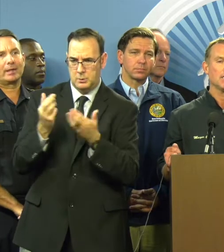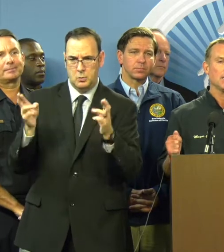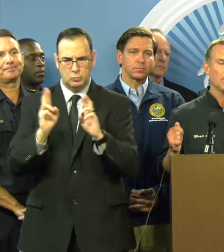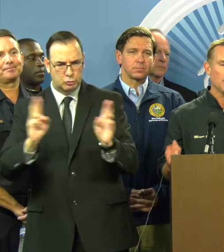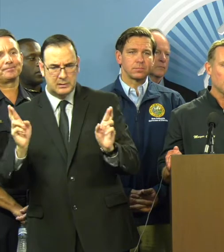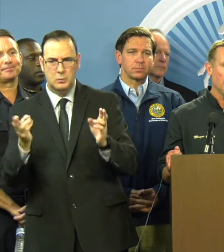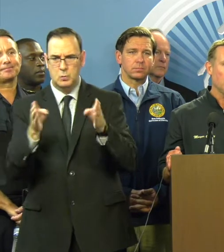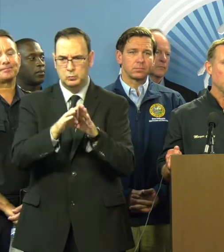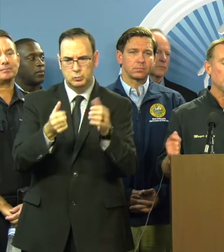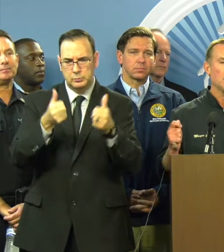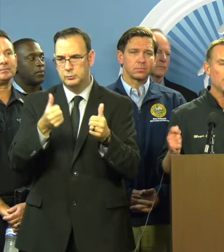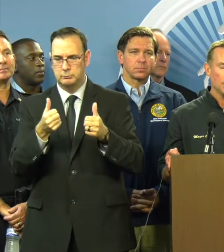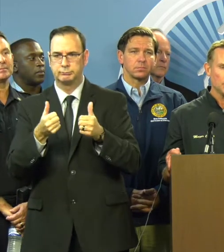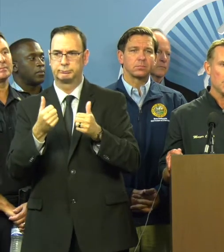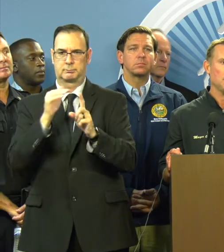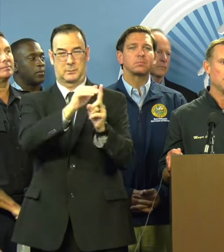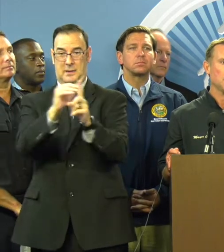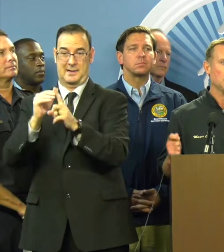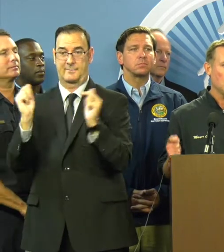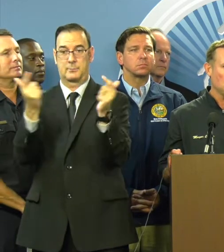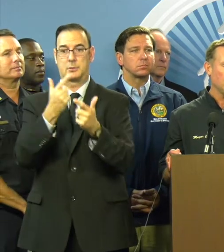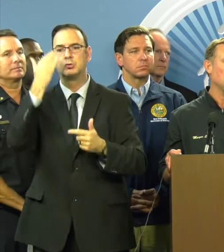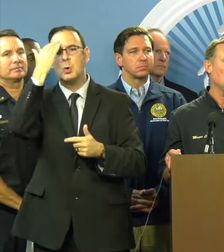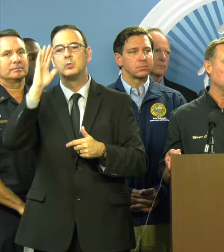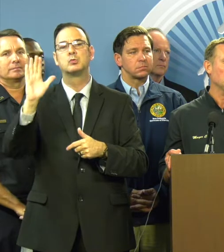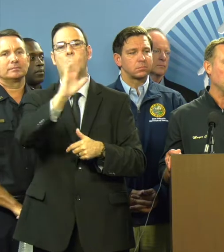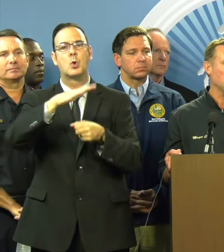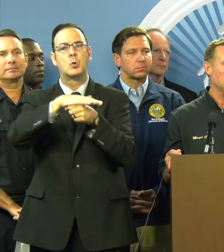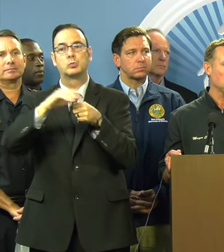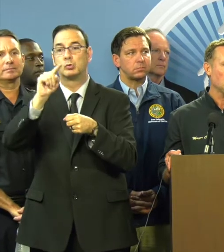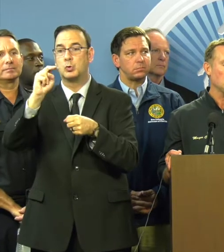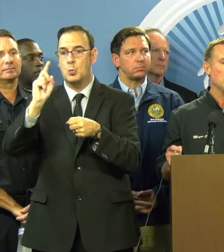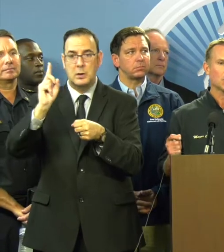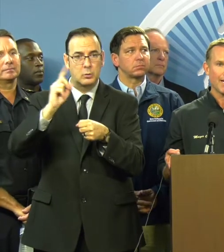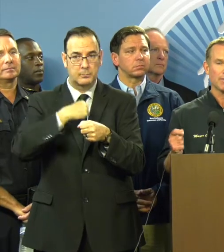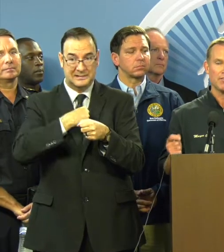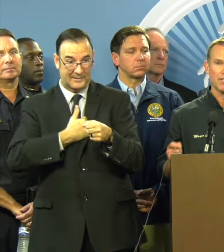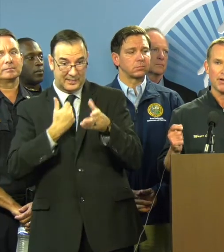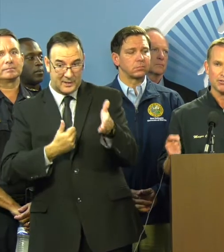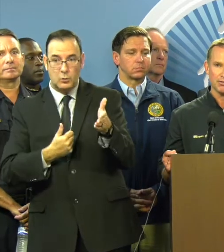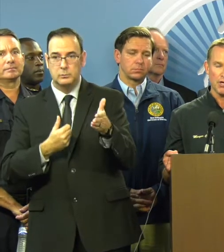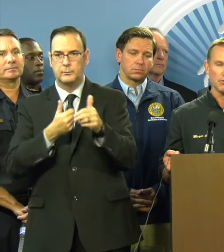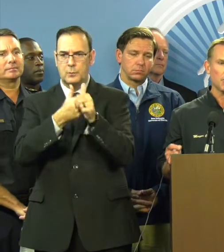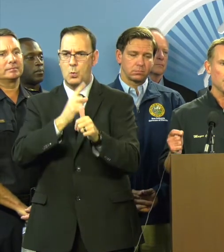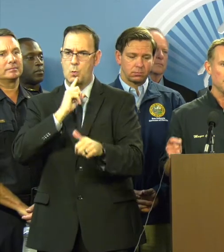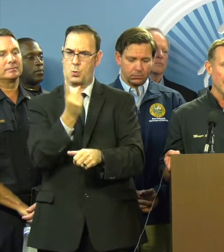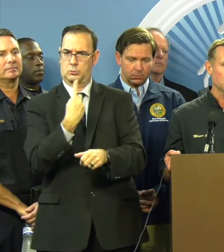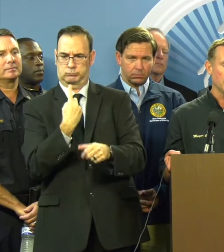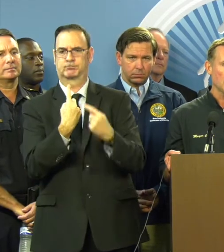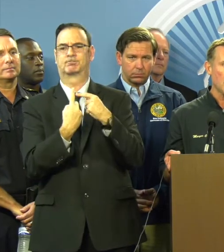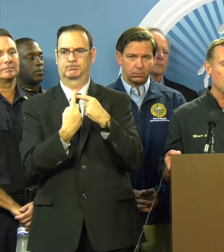this. Be prepared. Know your zone. You don't want to be under an evacuation order, scrambling to figure out your zone. So